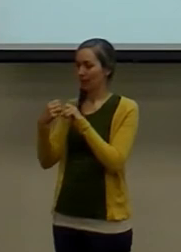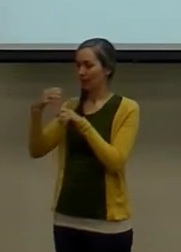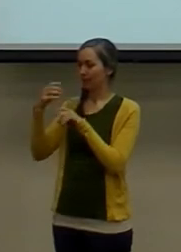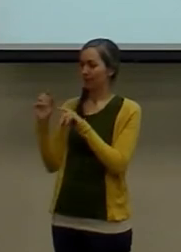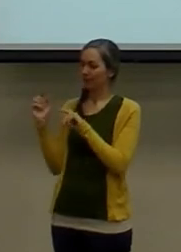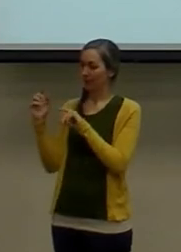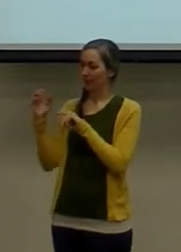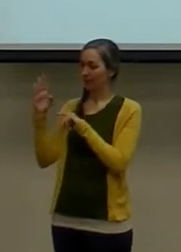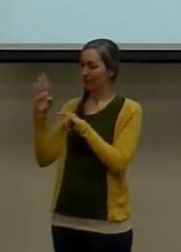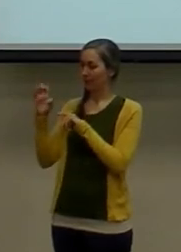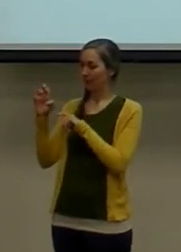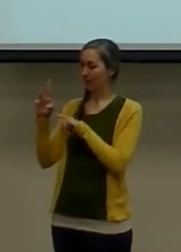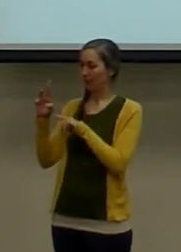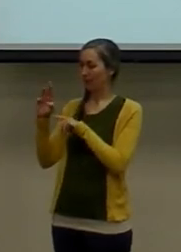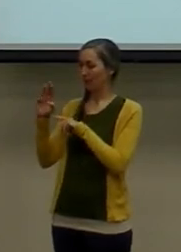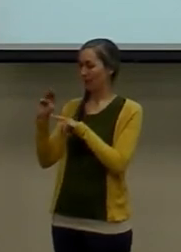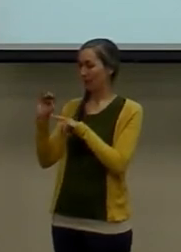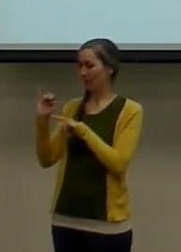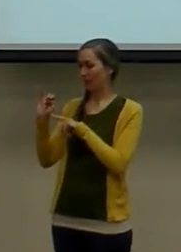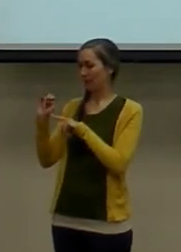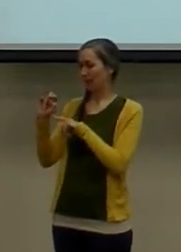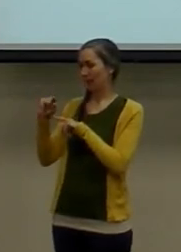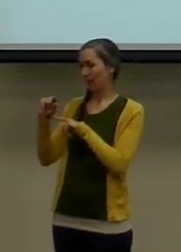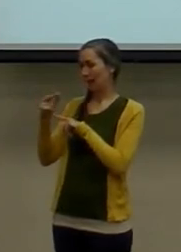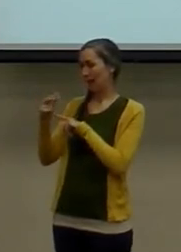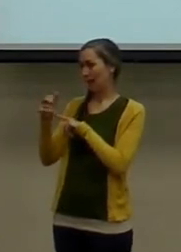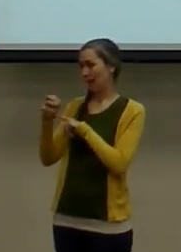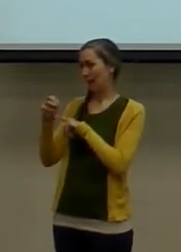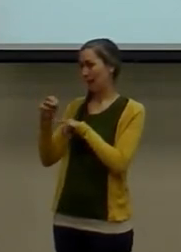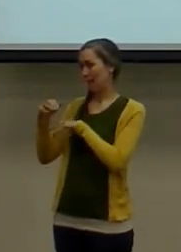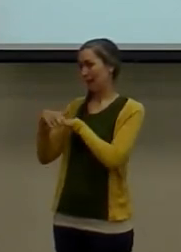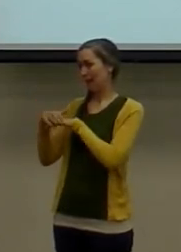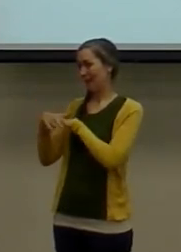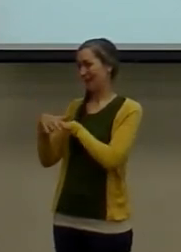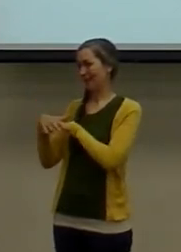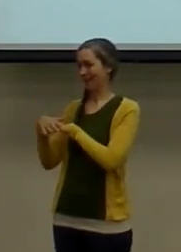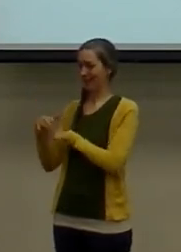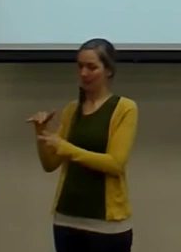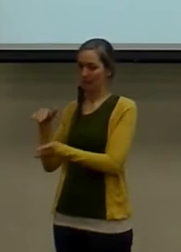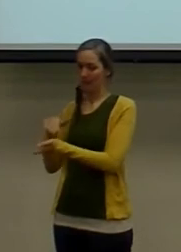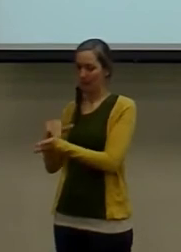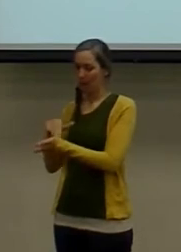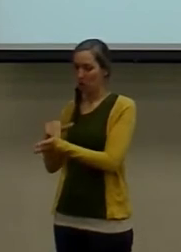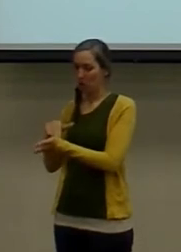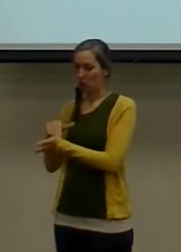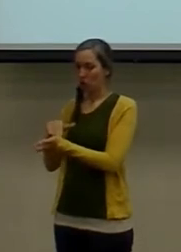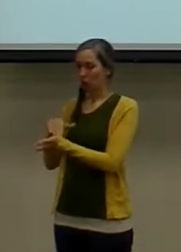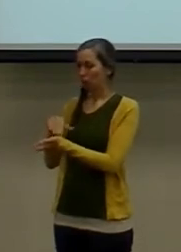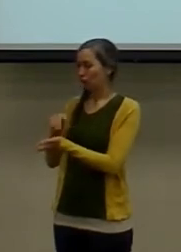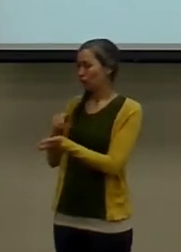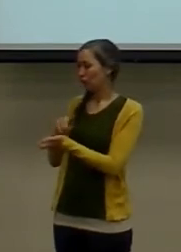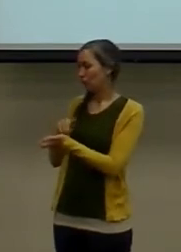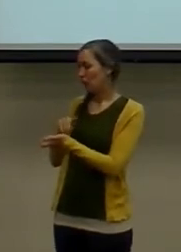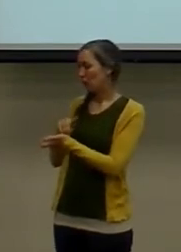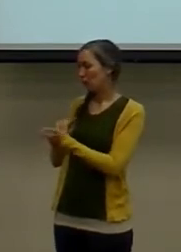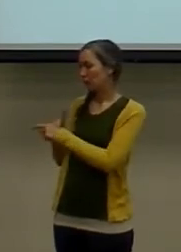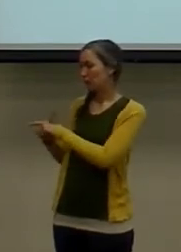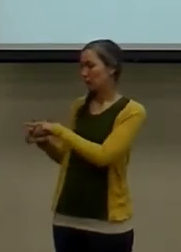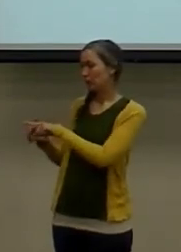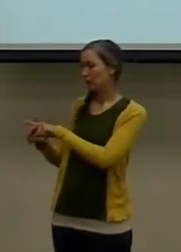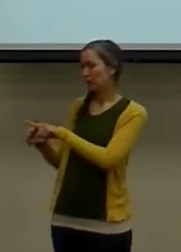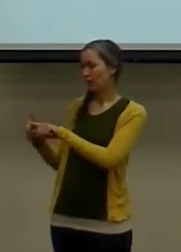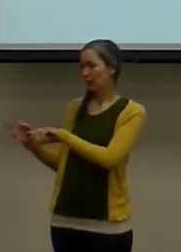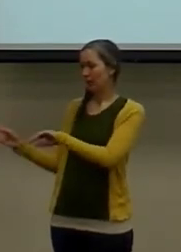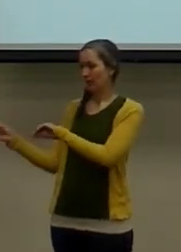from Birmingham, England. They all medical doctors, started to work there, learned the language